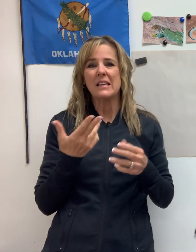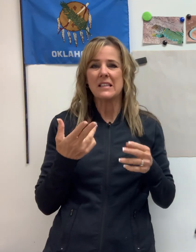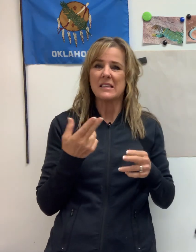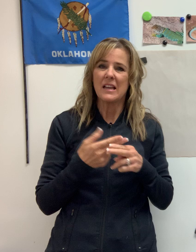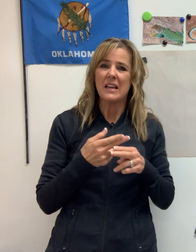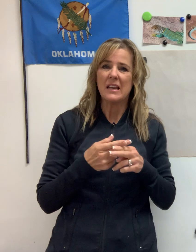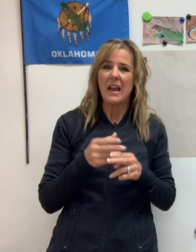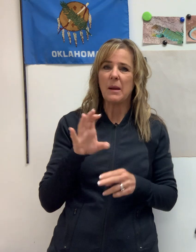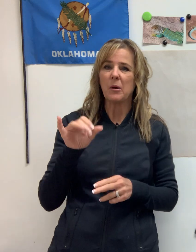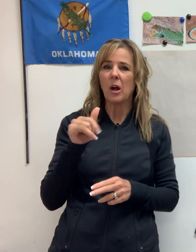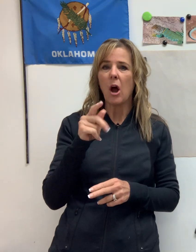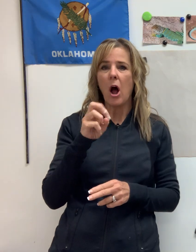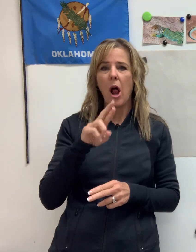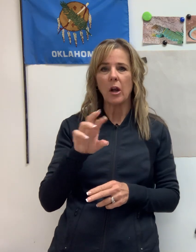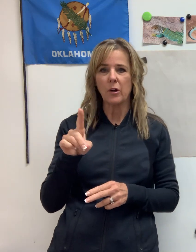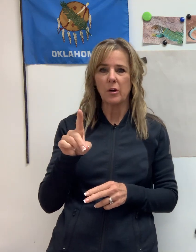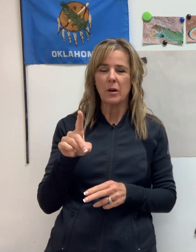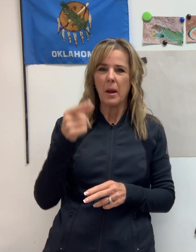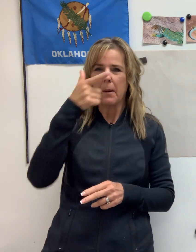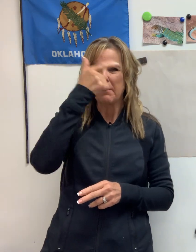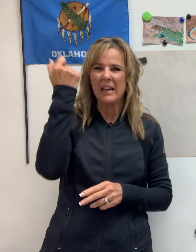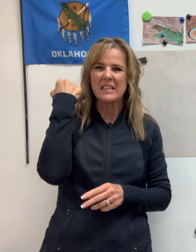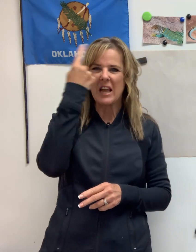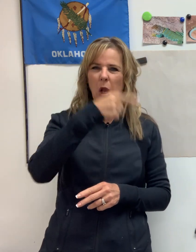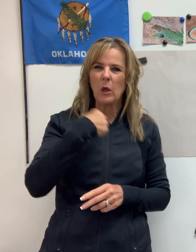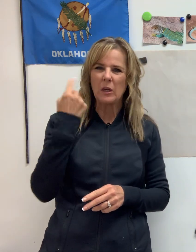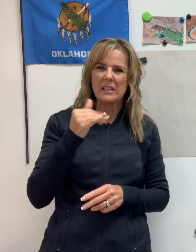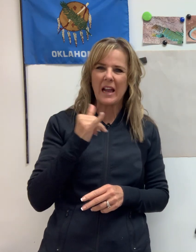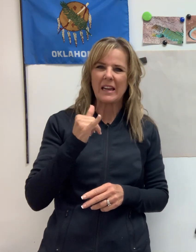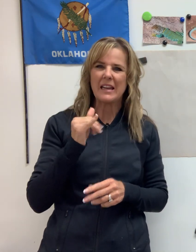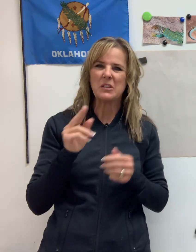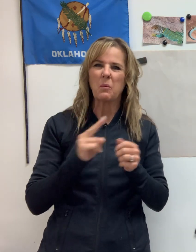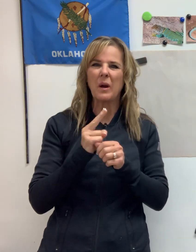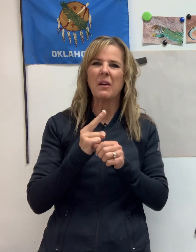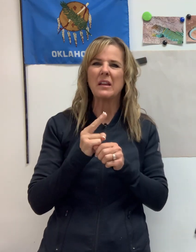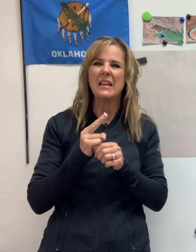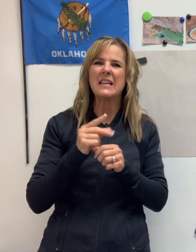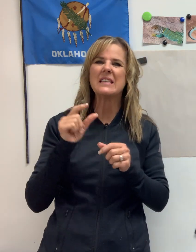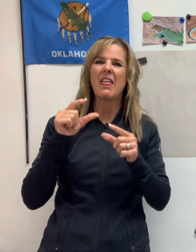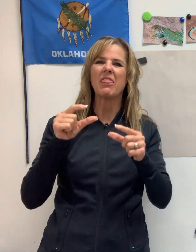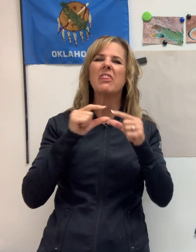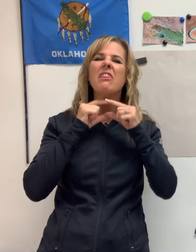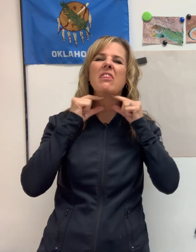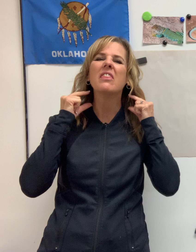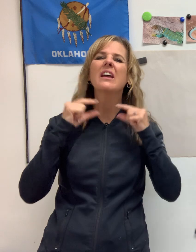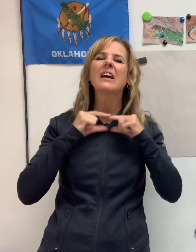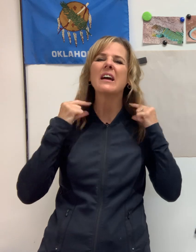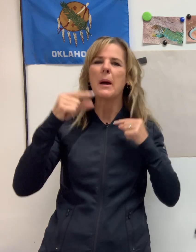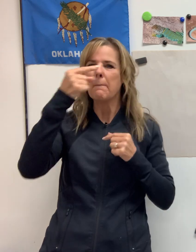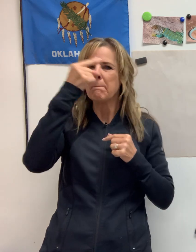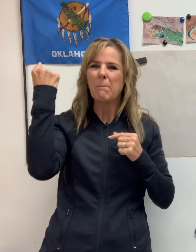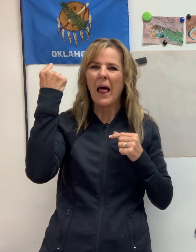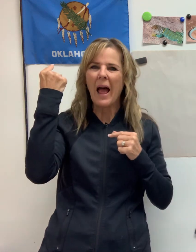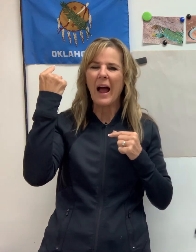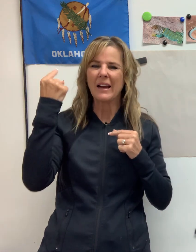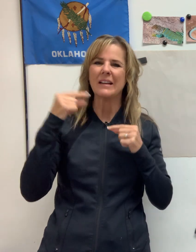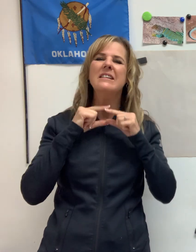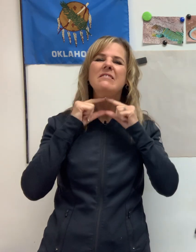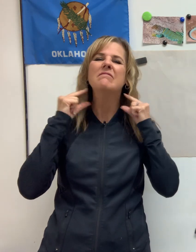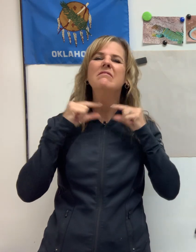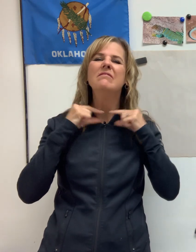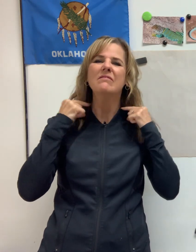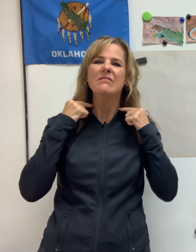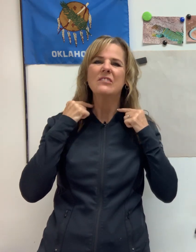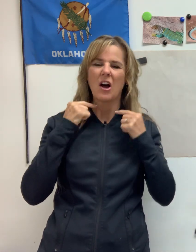for a reason. It looks like he's wearing these thick black, almost necklaces or collars on his neck. And the reason I'm